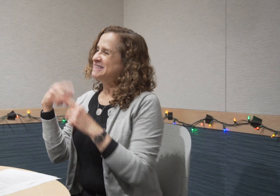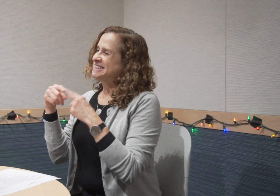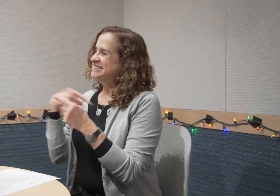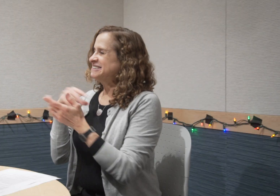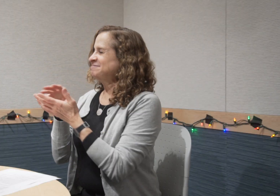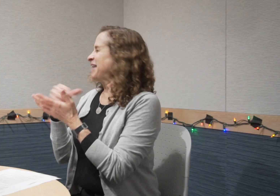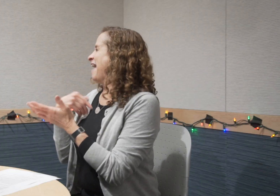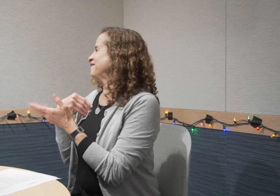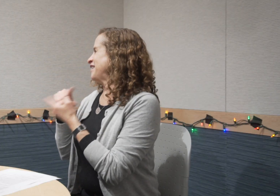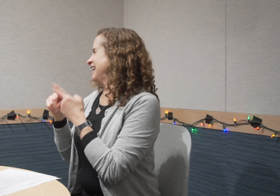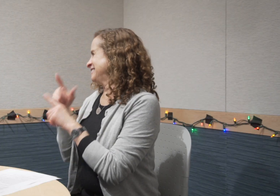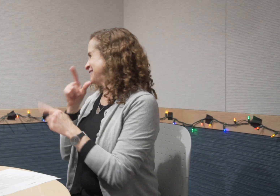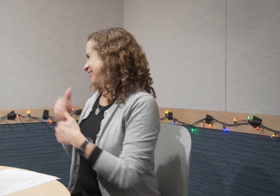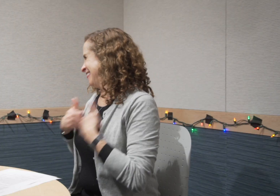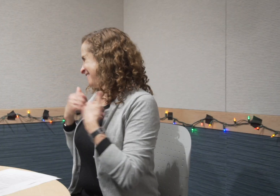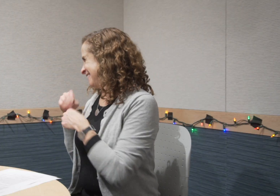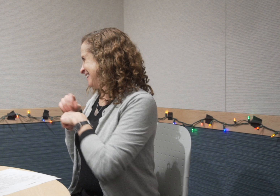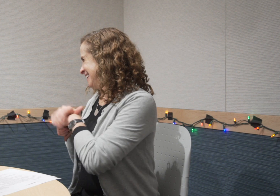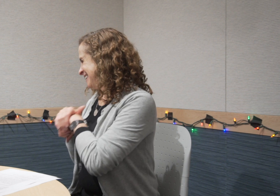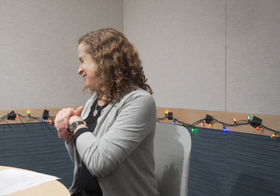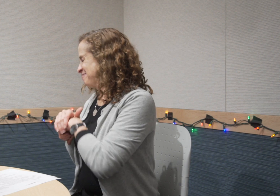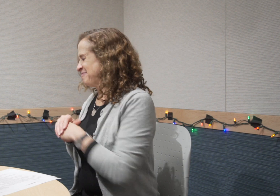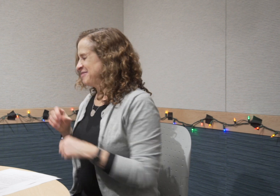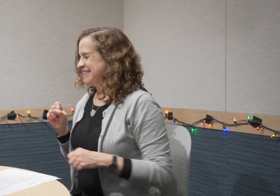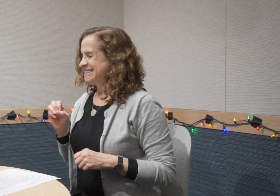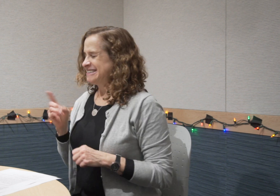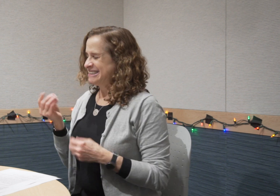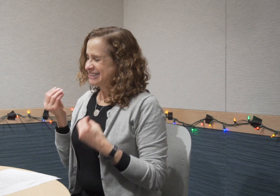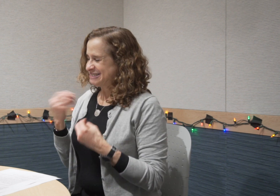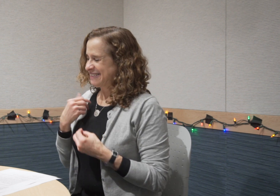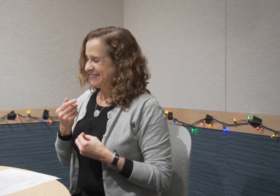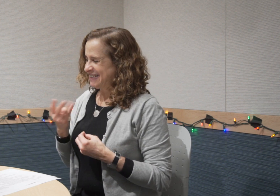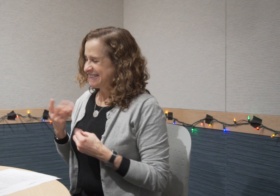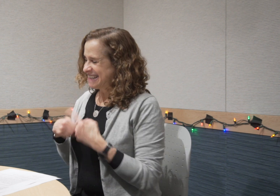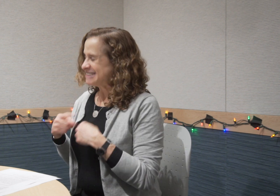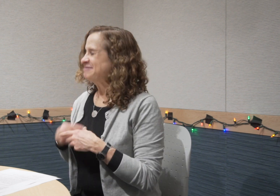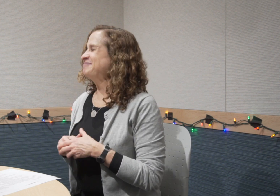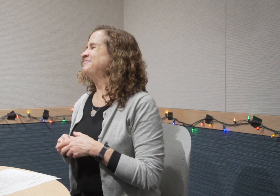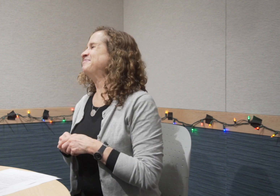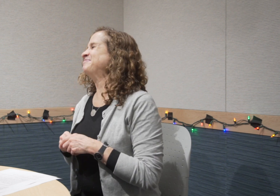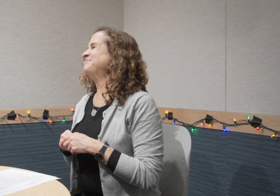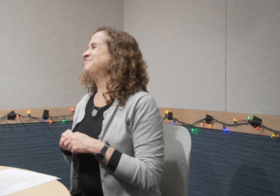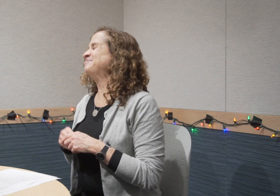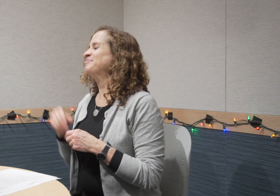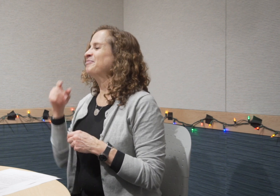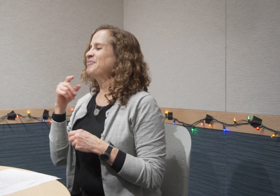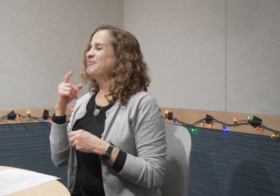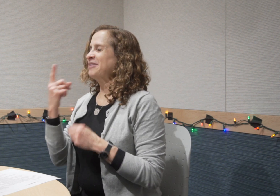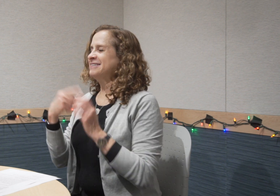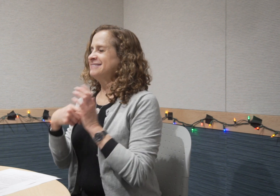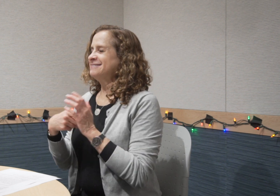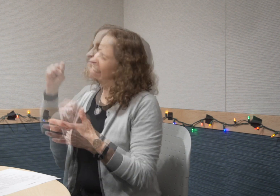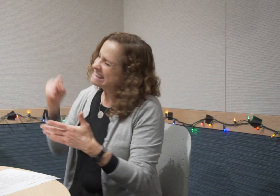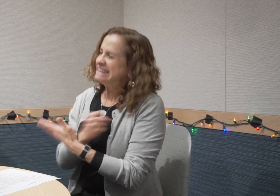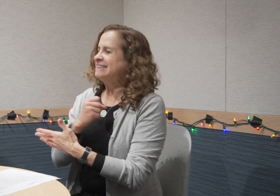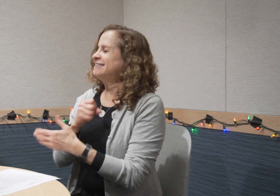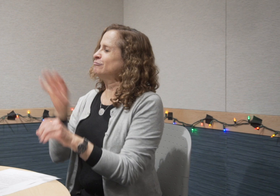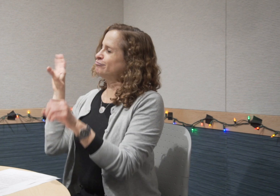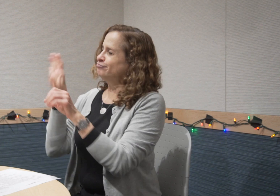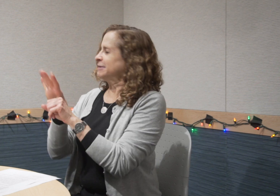really different. Yeah. Yeah, I've got friends who live in the UK, and they've taught me a few British signs. Let's see, darn, like